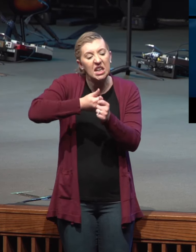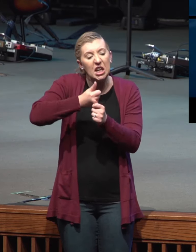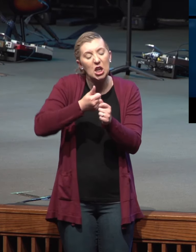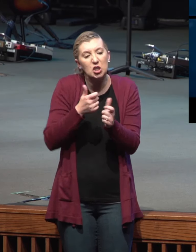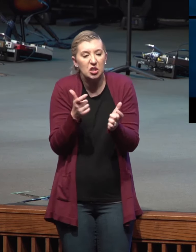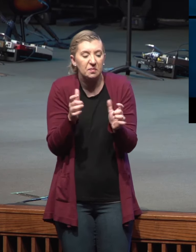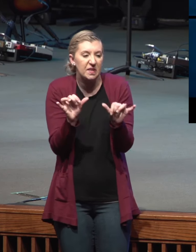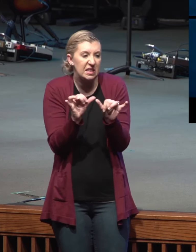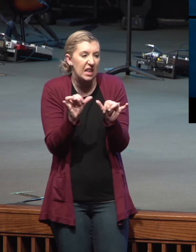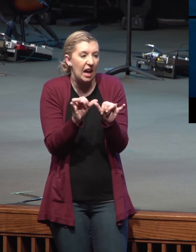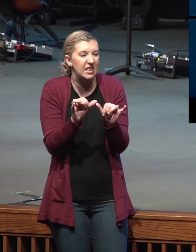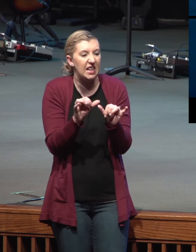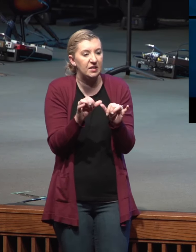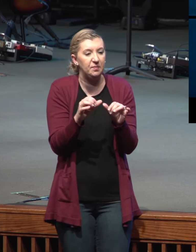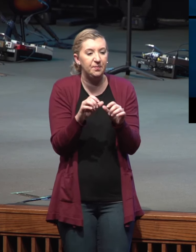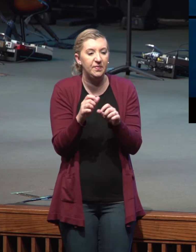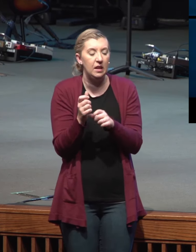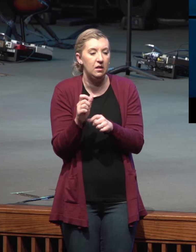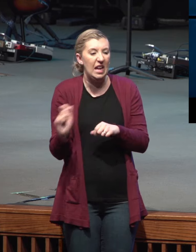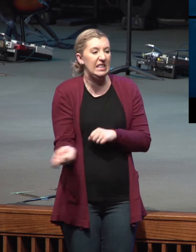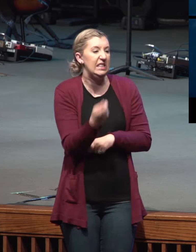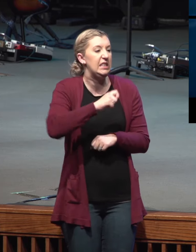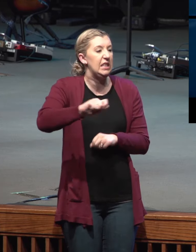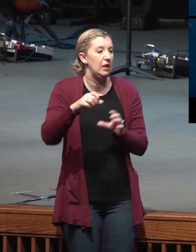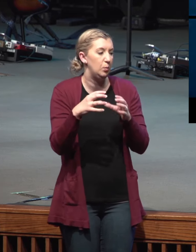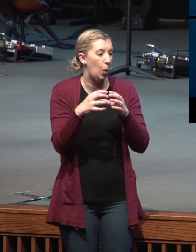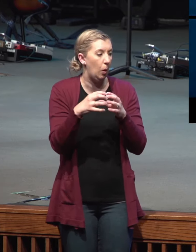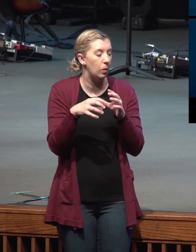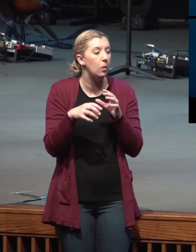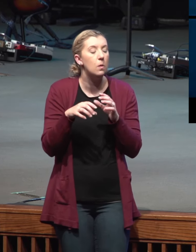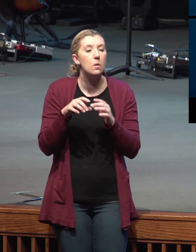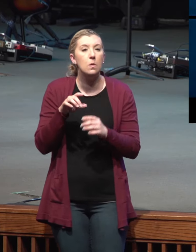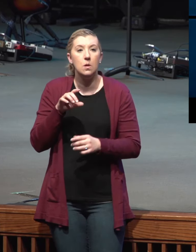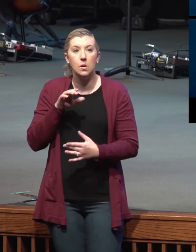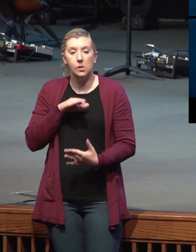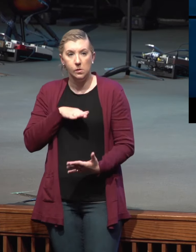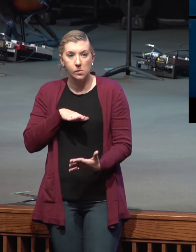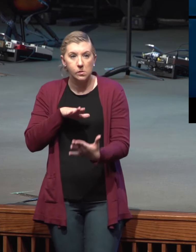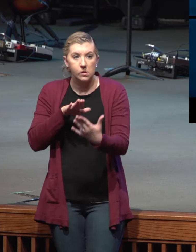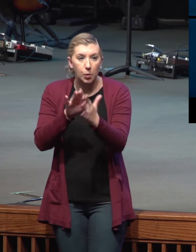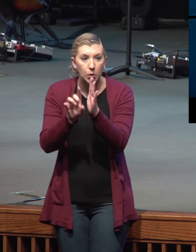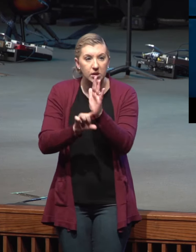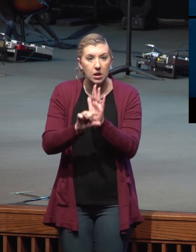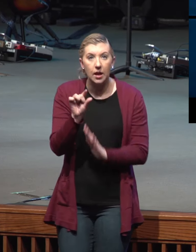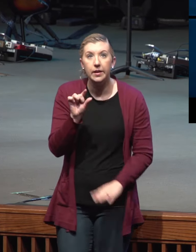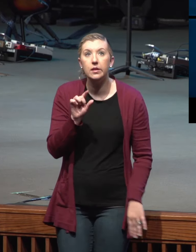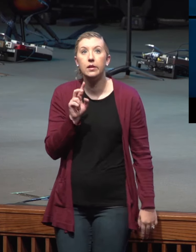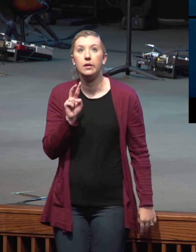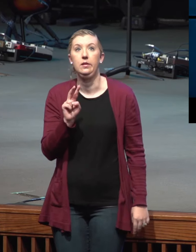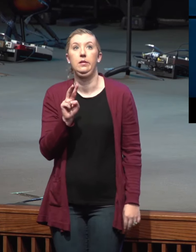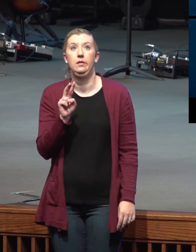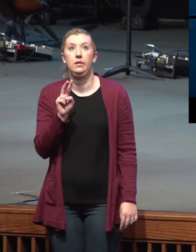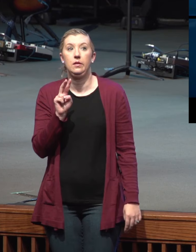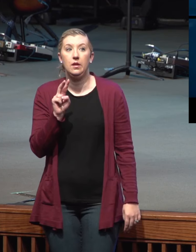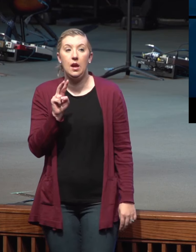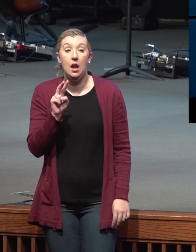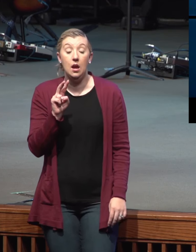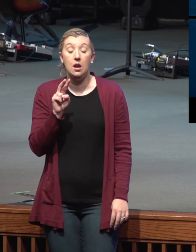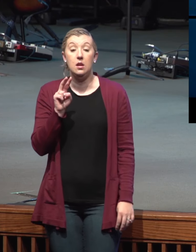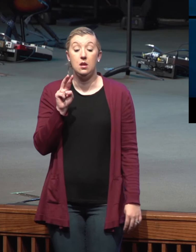the size of a tennis ball. And he approaches Goliath, and Goliath